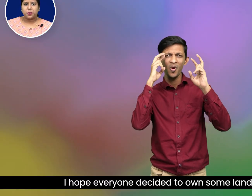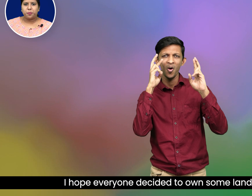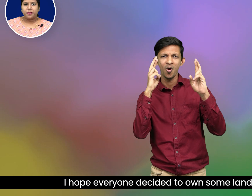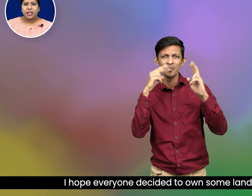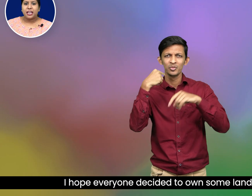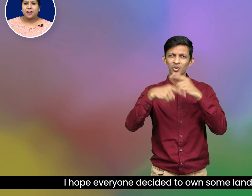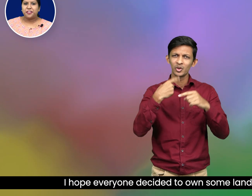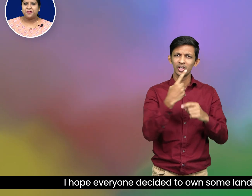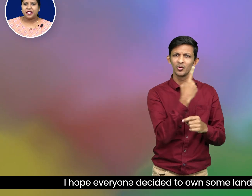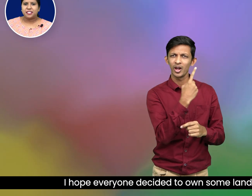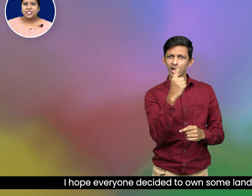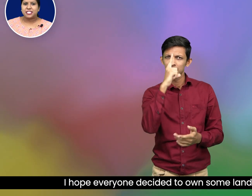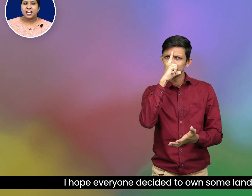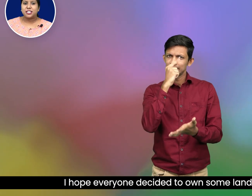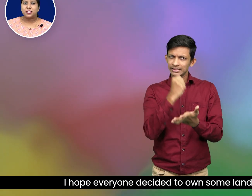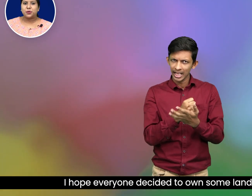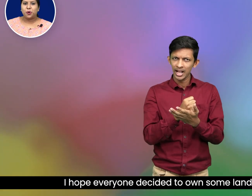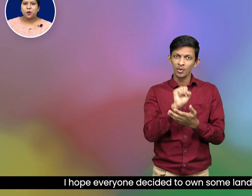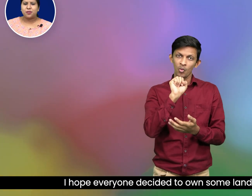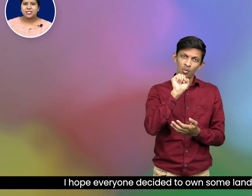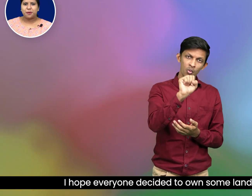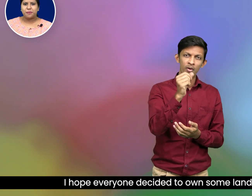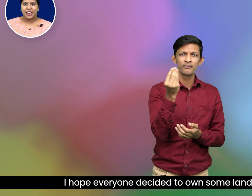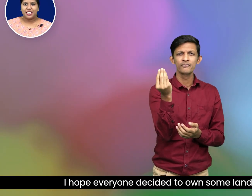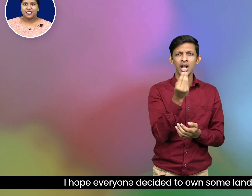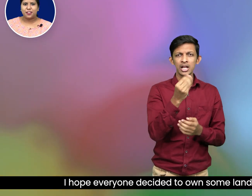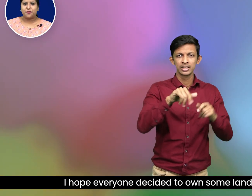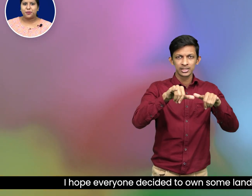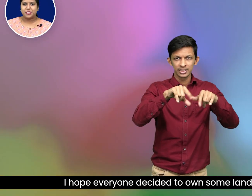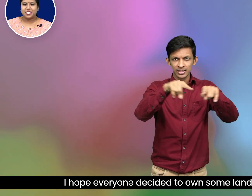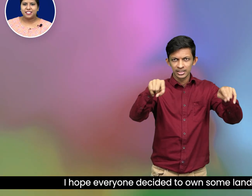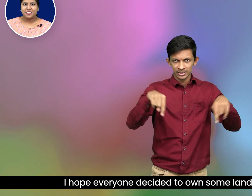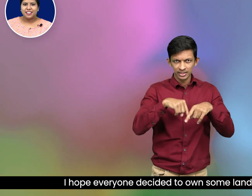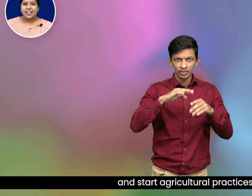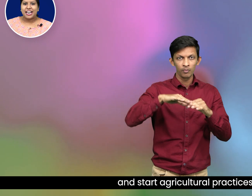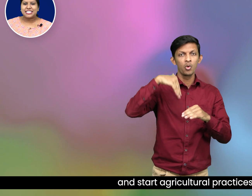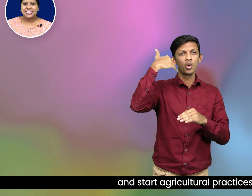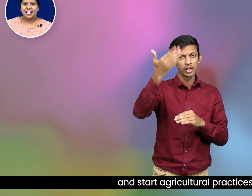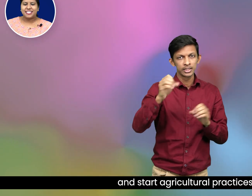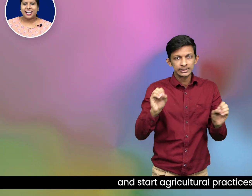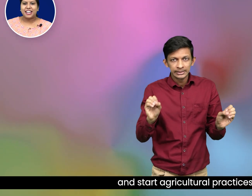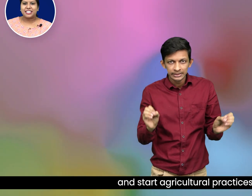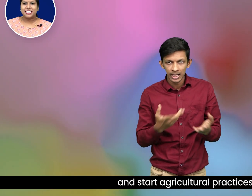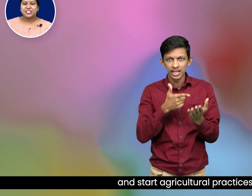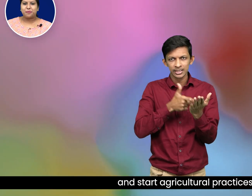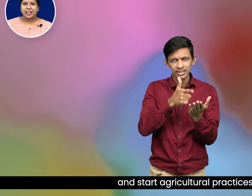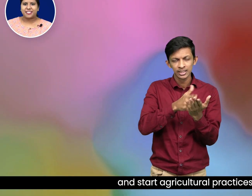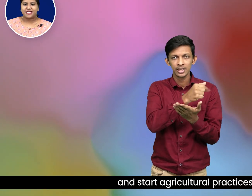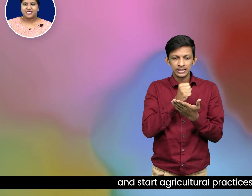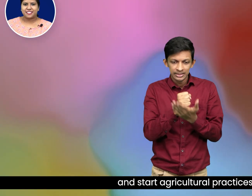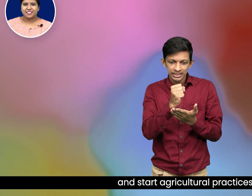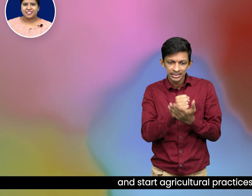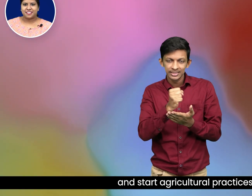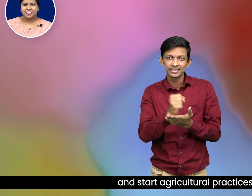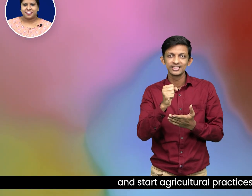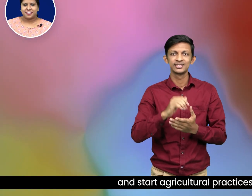I hope everyone decided to own some land in future and start agricultural